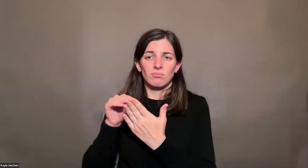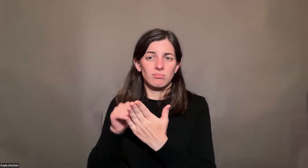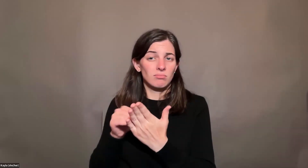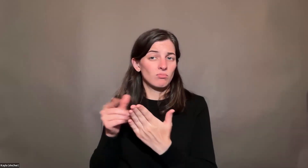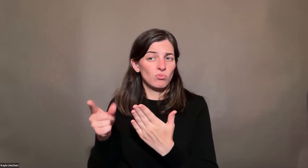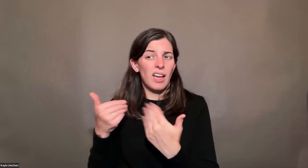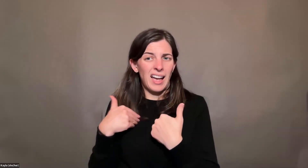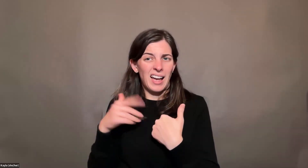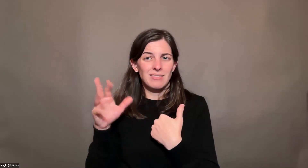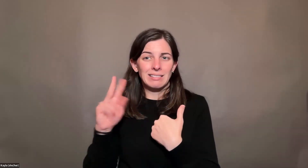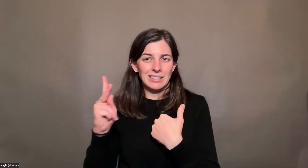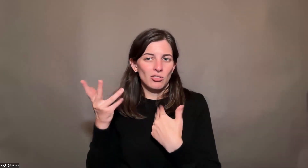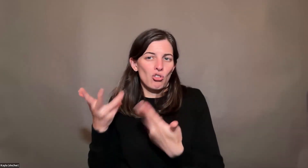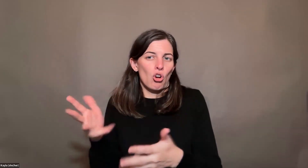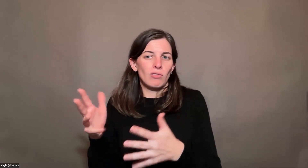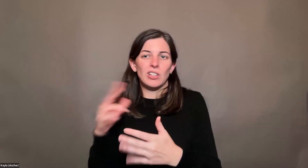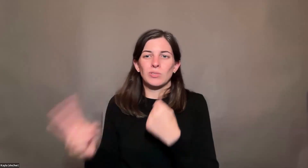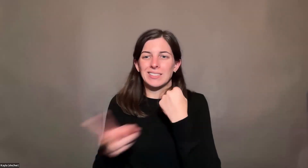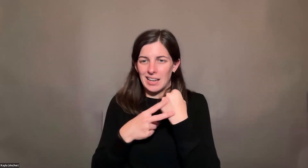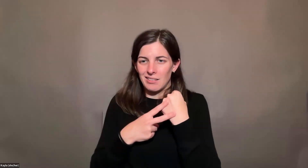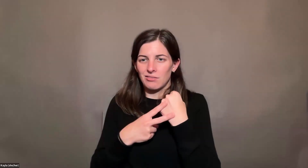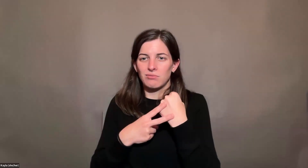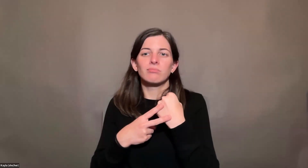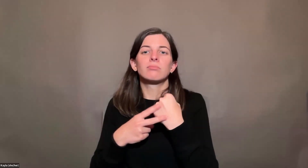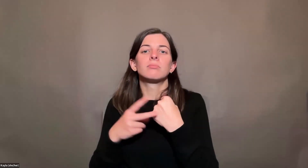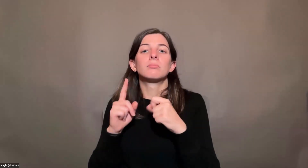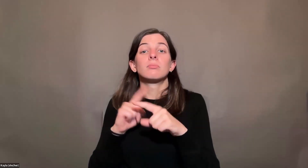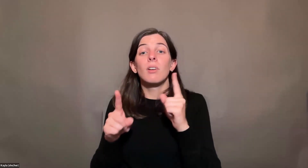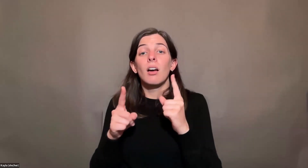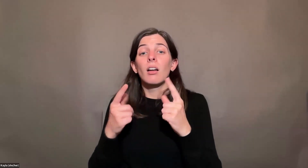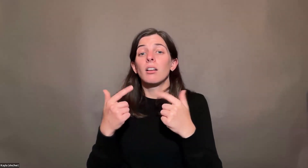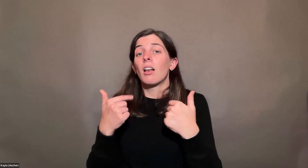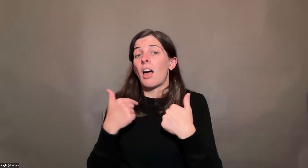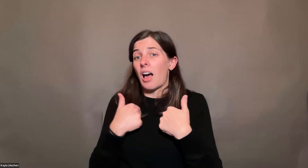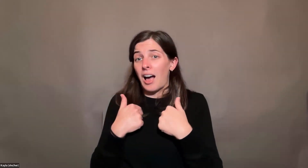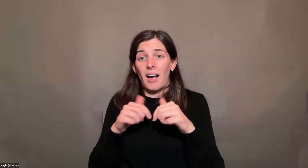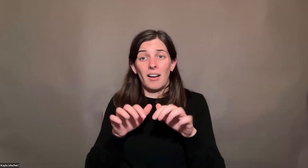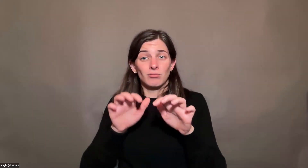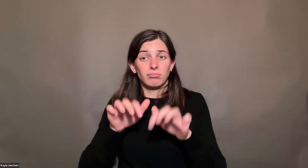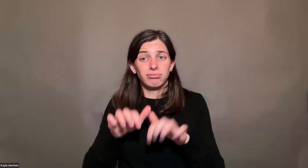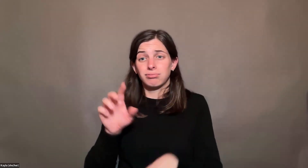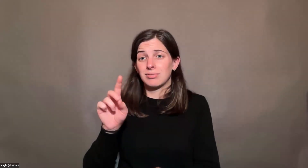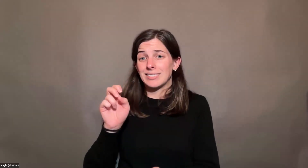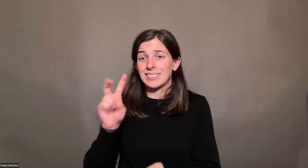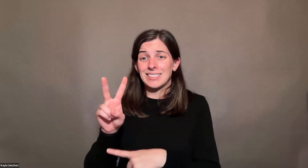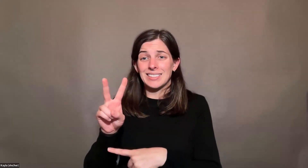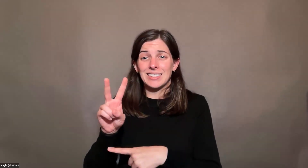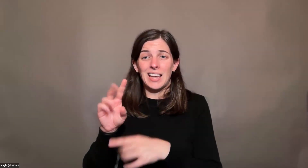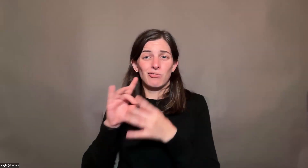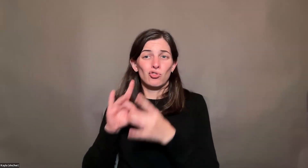link, so set those up. But the things I write it, which is like tab related functionality, so you can